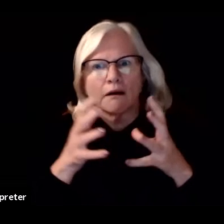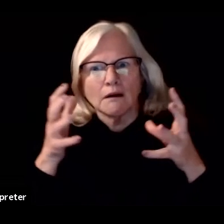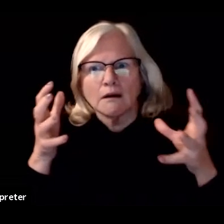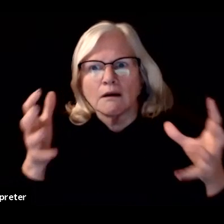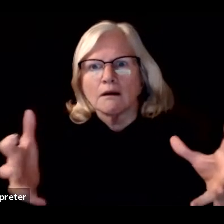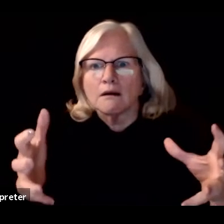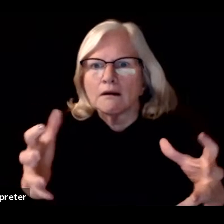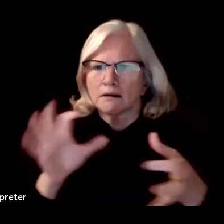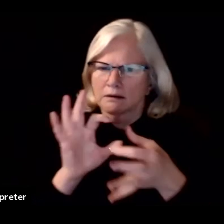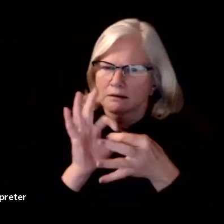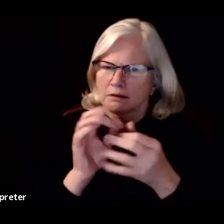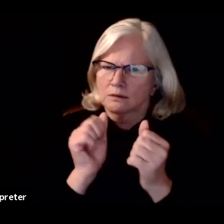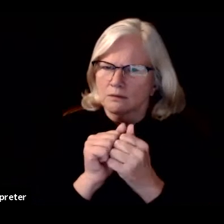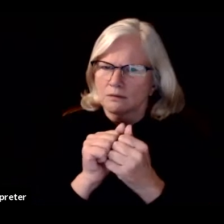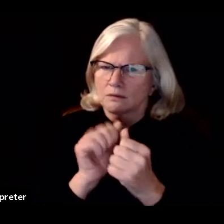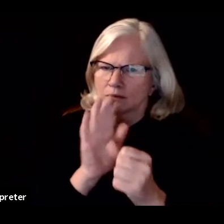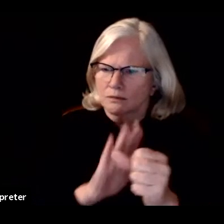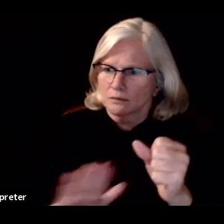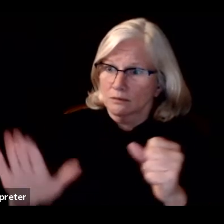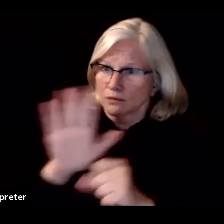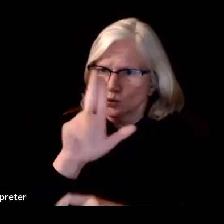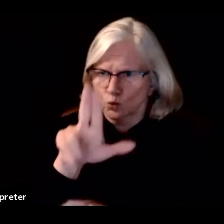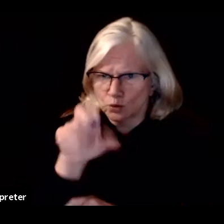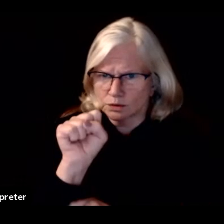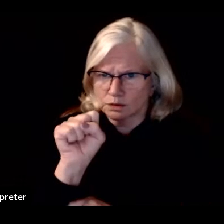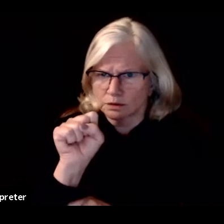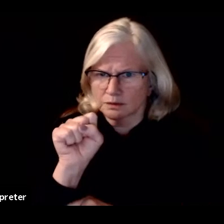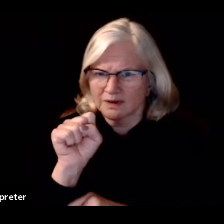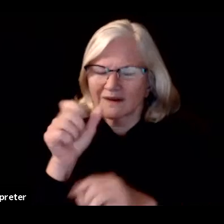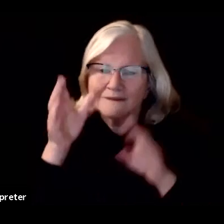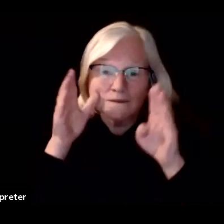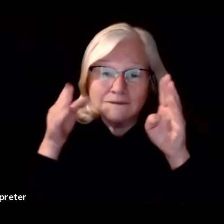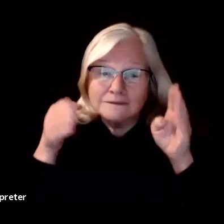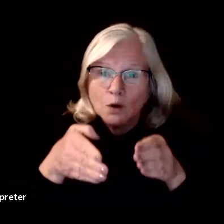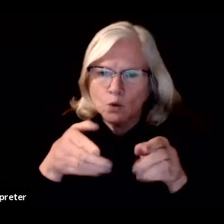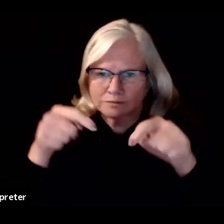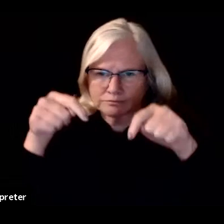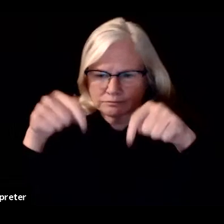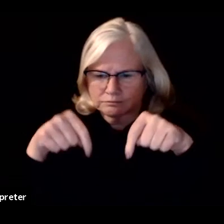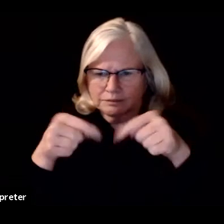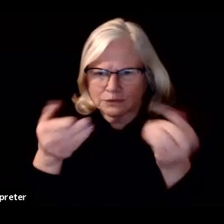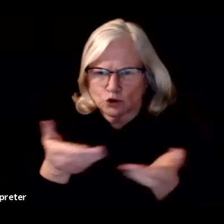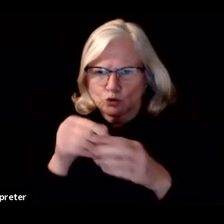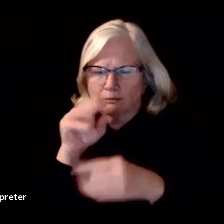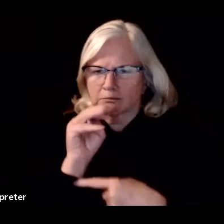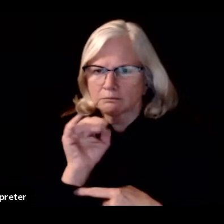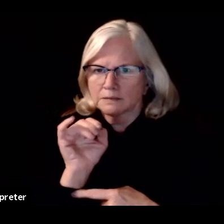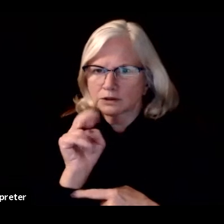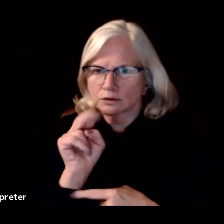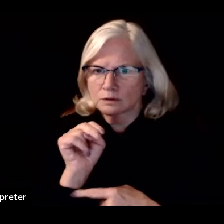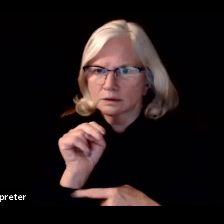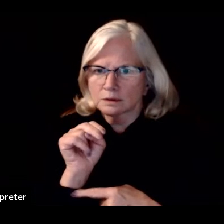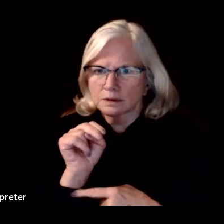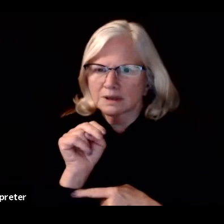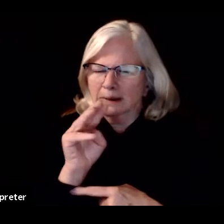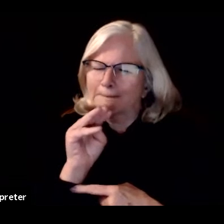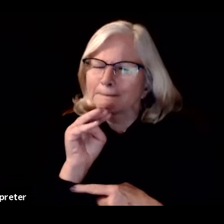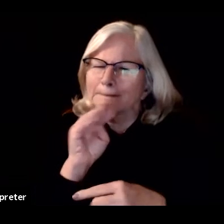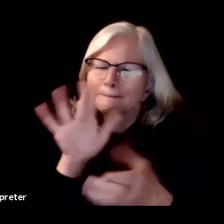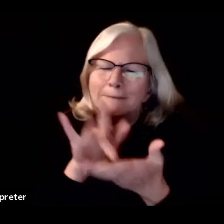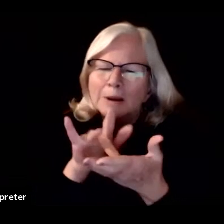in the Midwest and in Minnesota, and our need for more comprehensive mitigation strategies. But she was